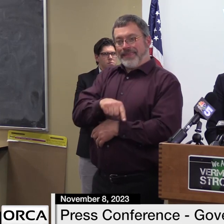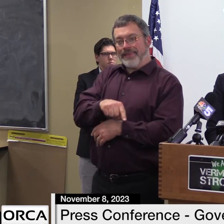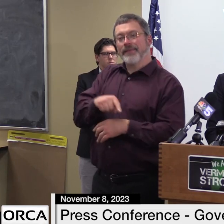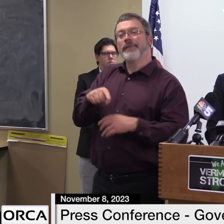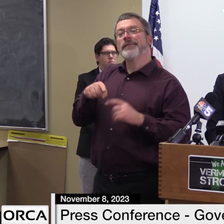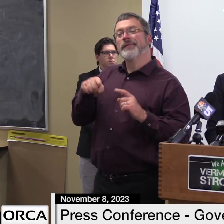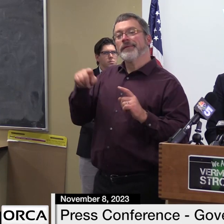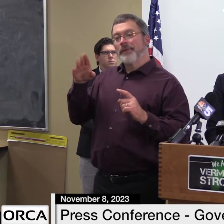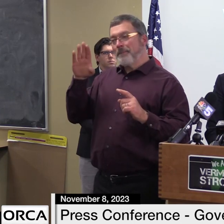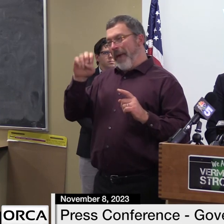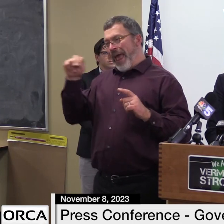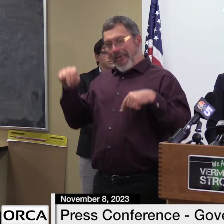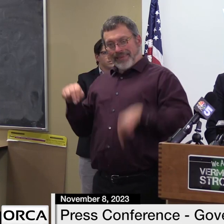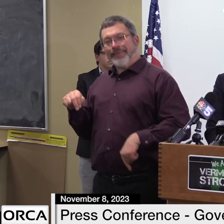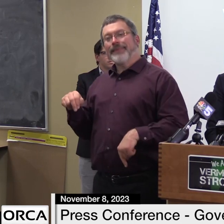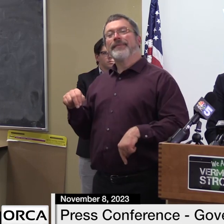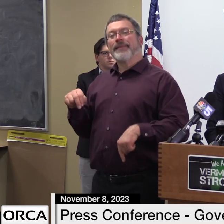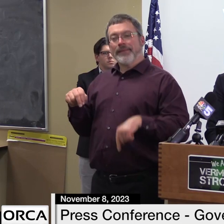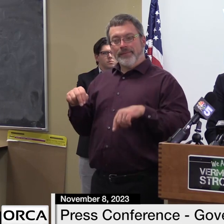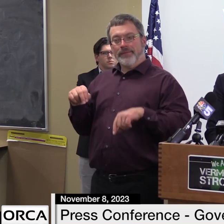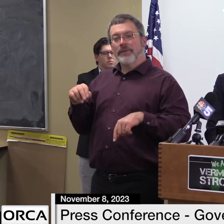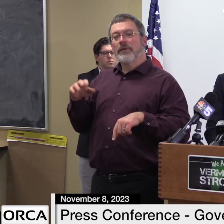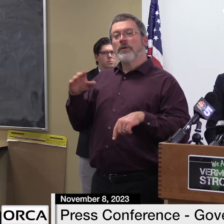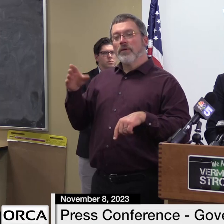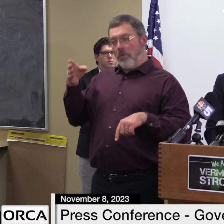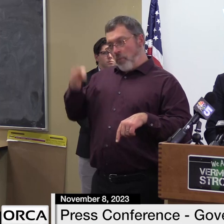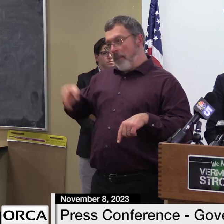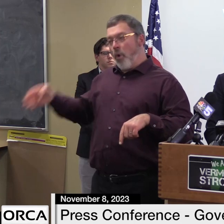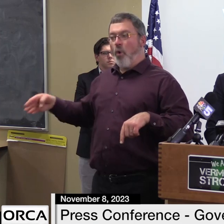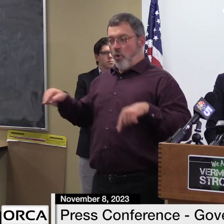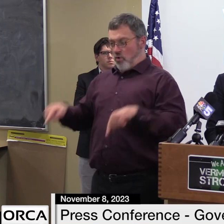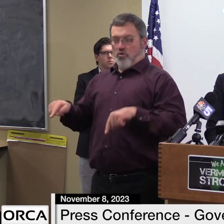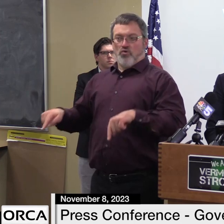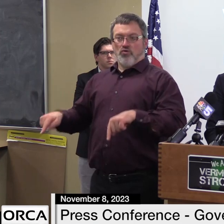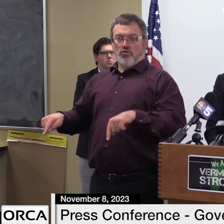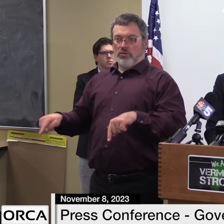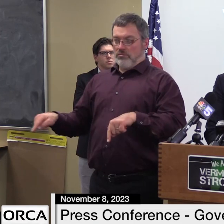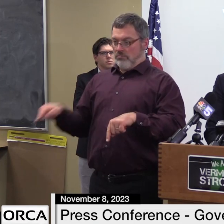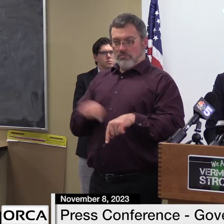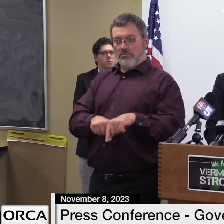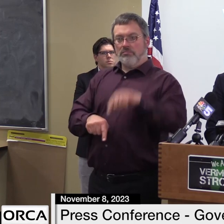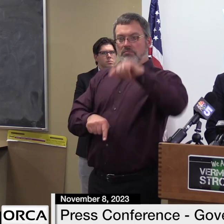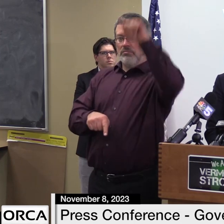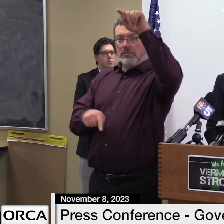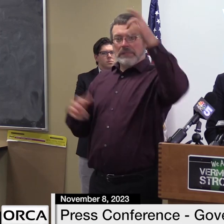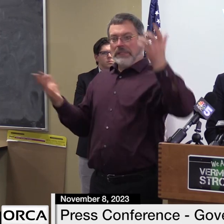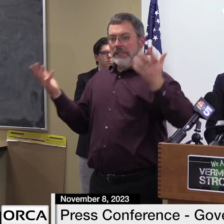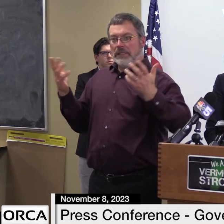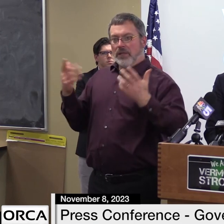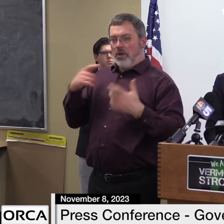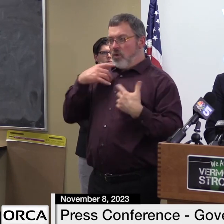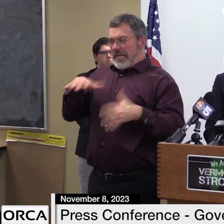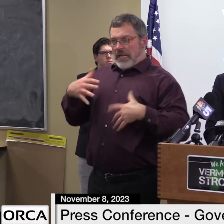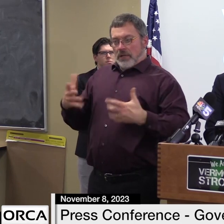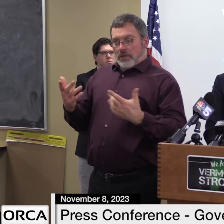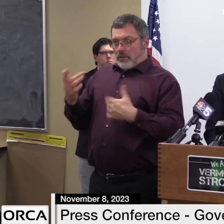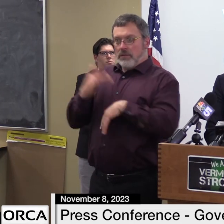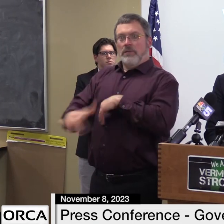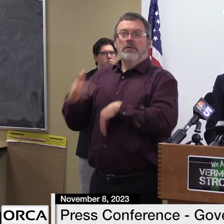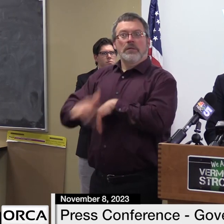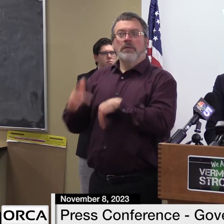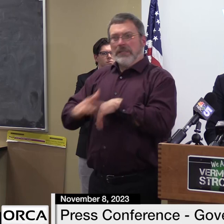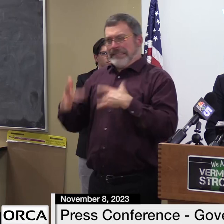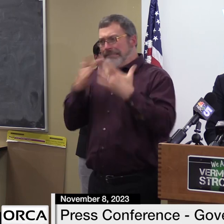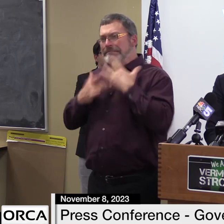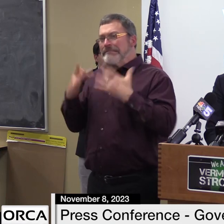with the most concentration of hotels and people experiencing homelessness. So we start there, but we're really open to a lot of